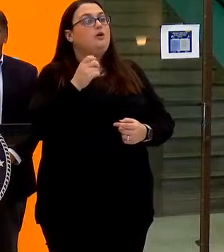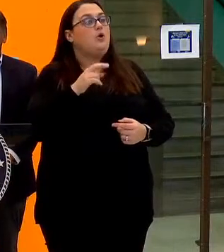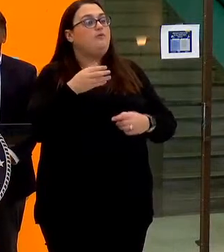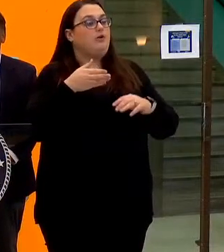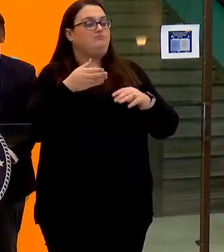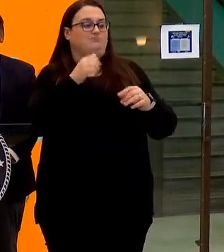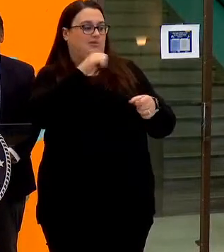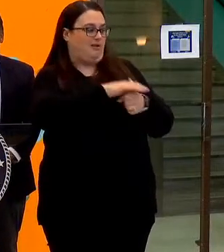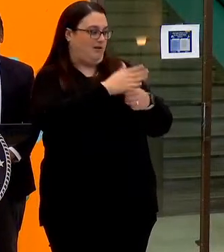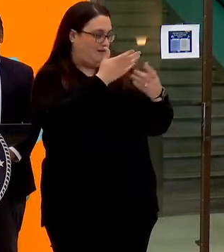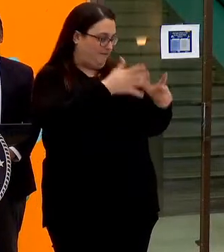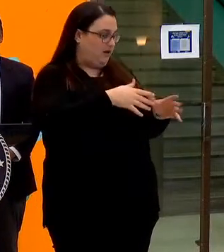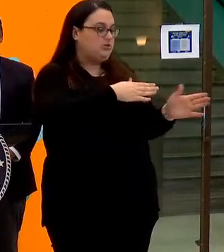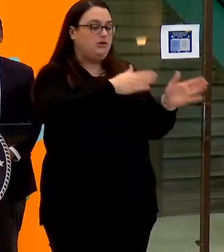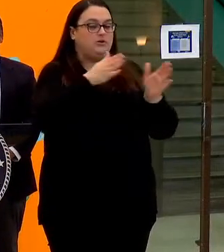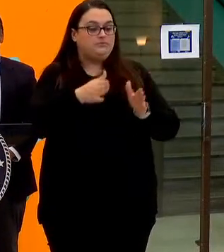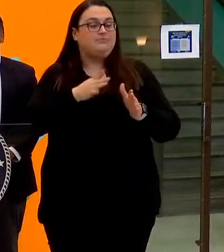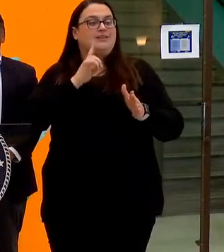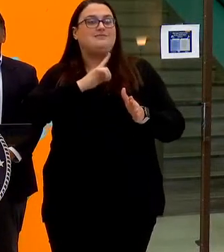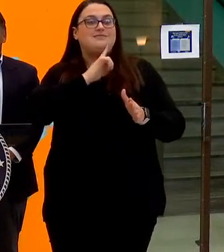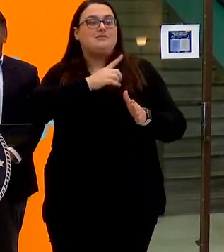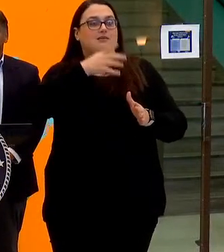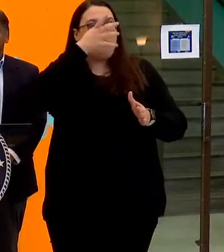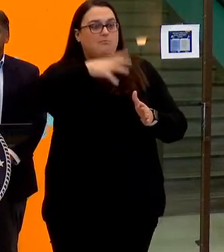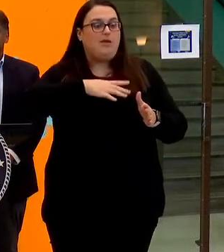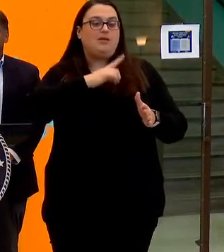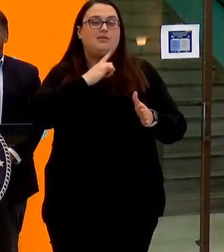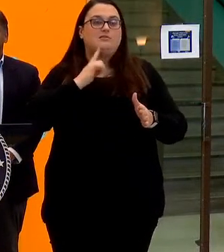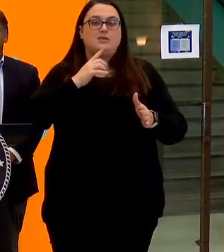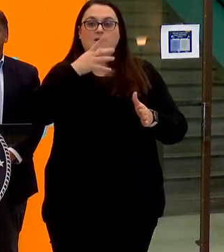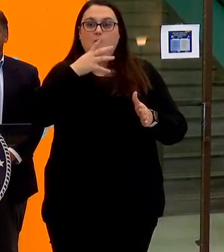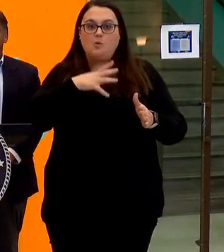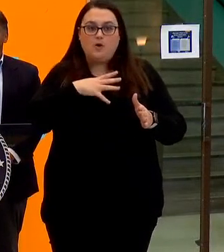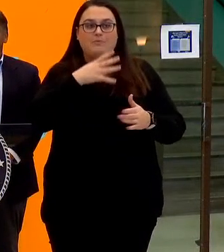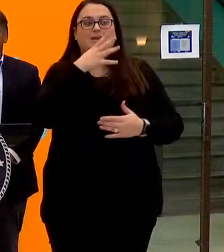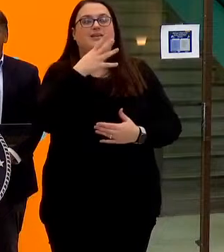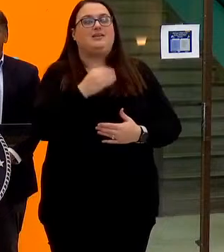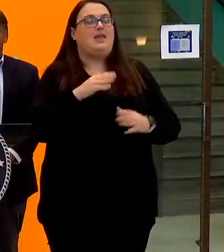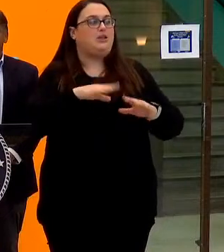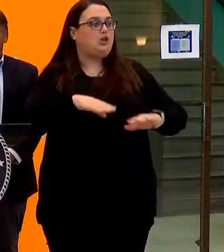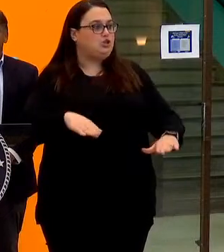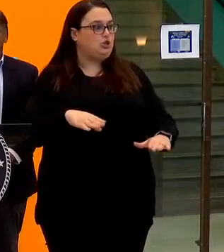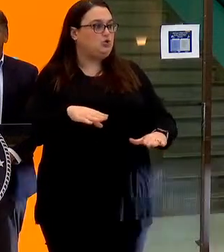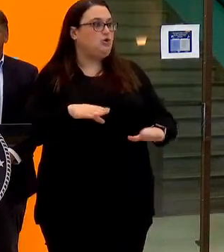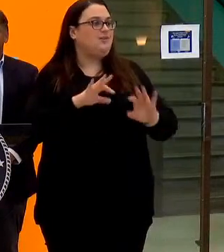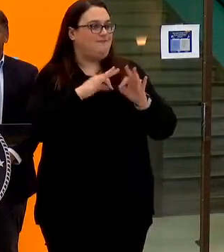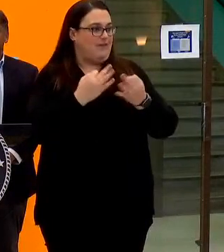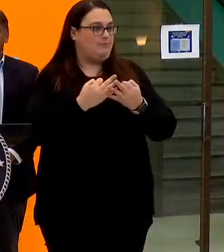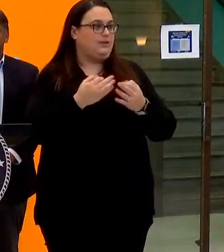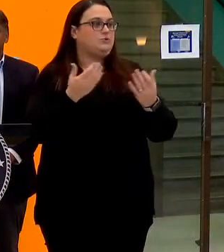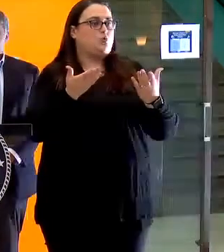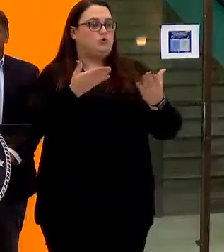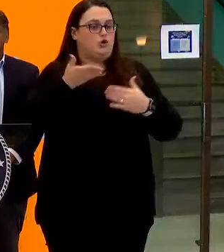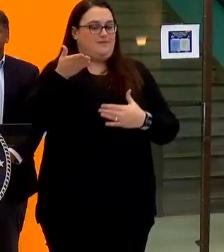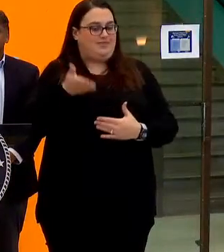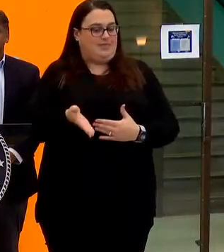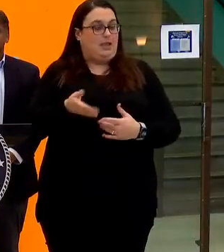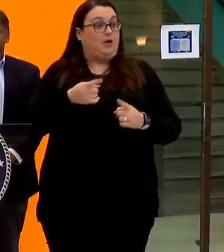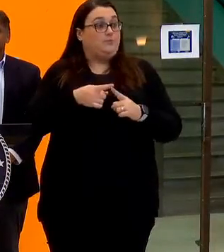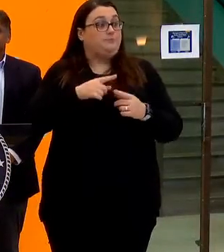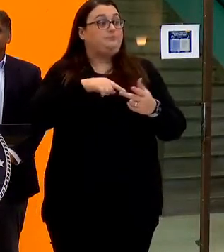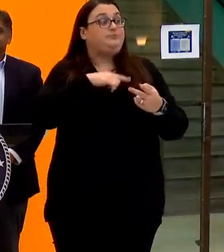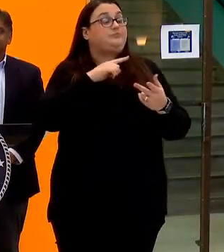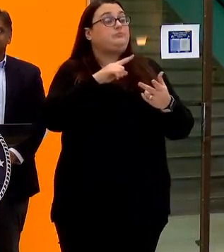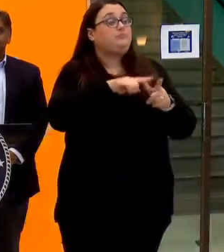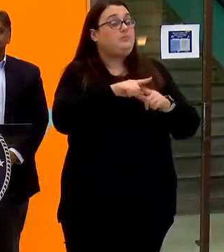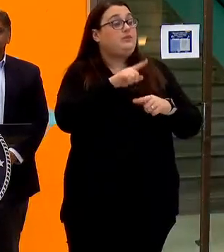shelter. There we are serving single adult men, single adult women, and children and families. And then, as I